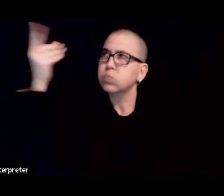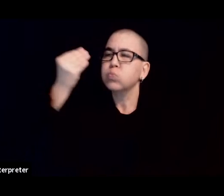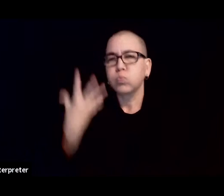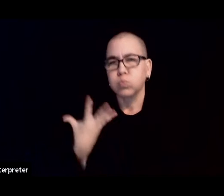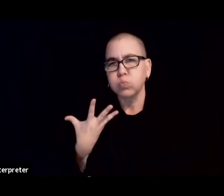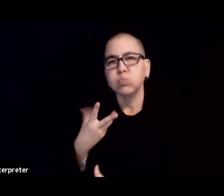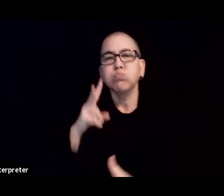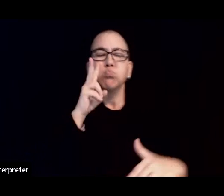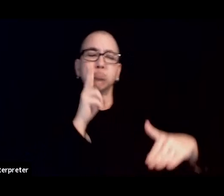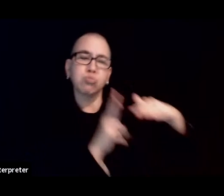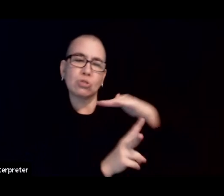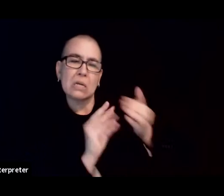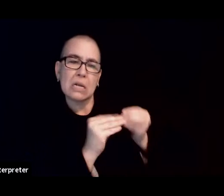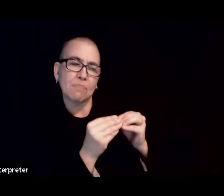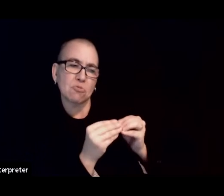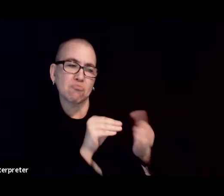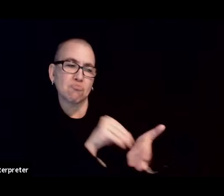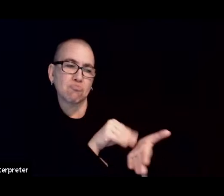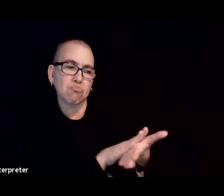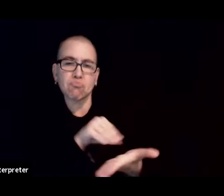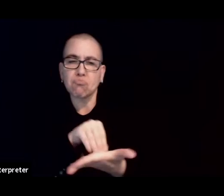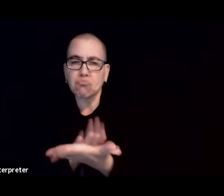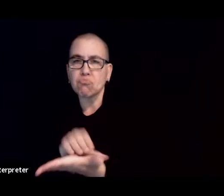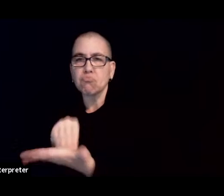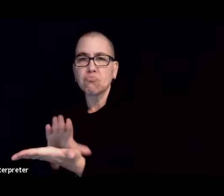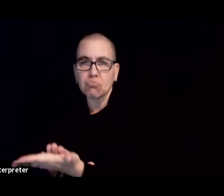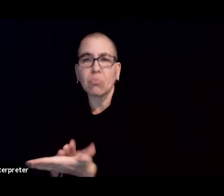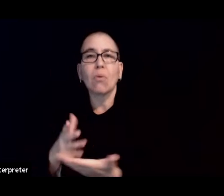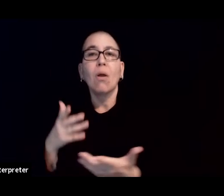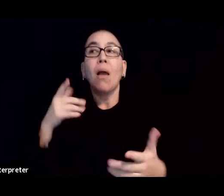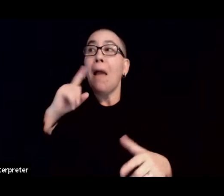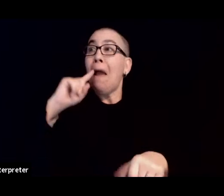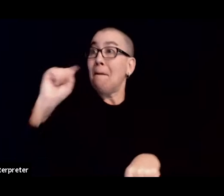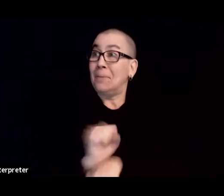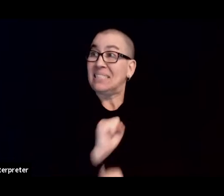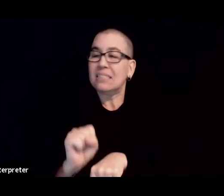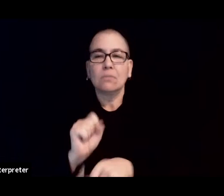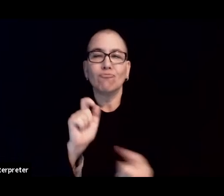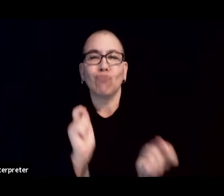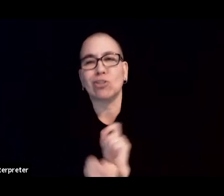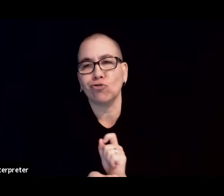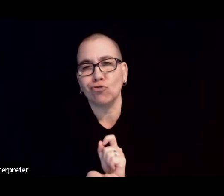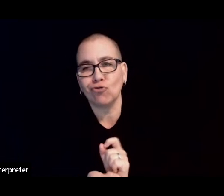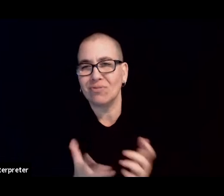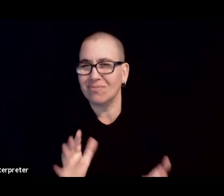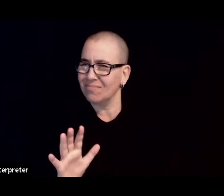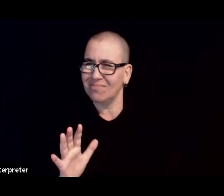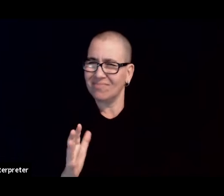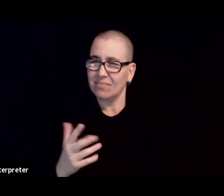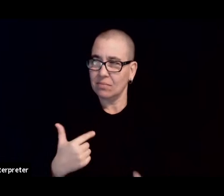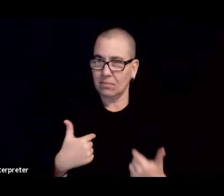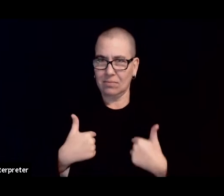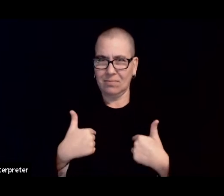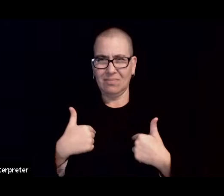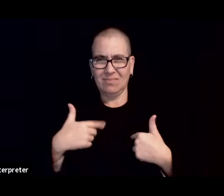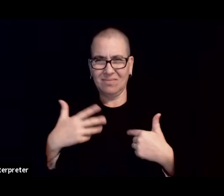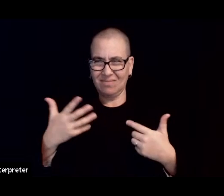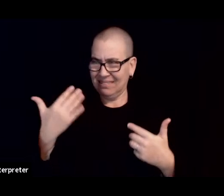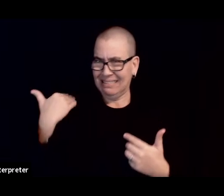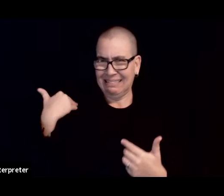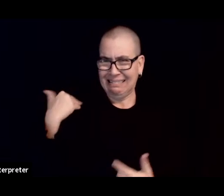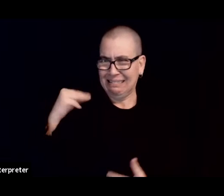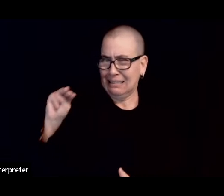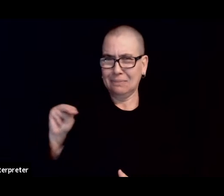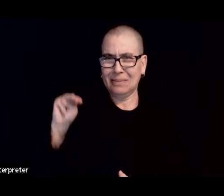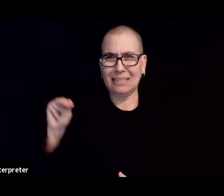that I have to keep reminding myself that Monday was only 5 days ago, because it certainly feels like it was a year